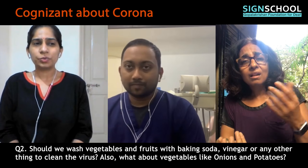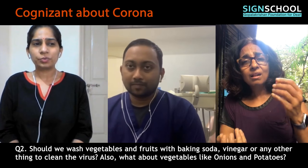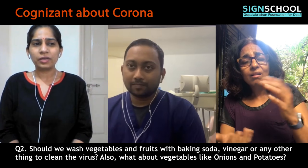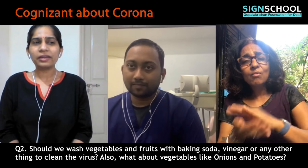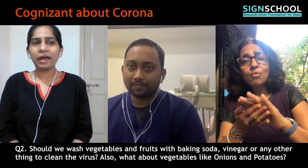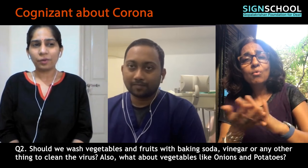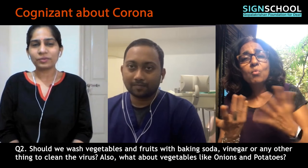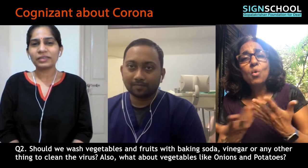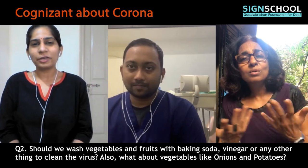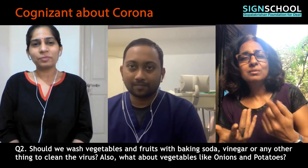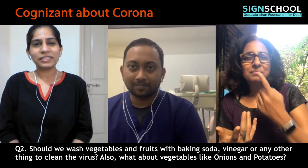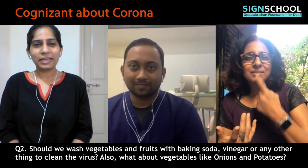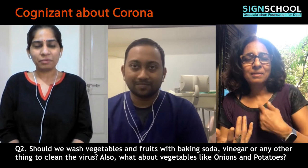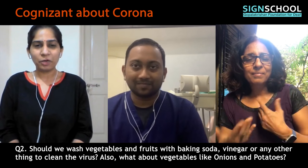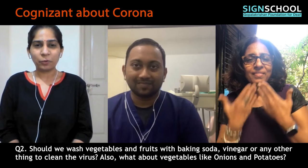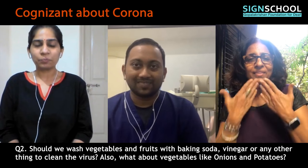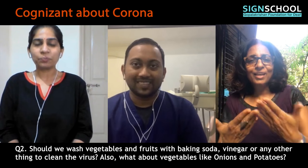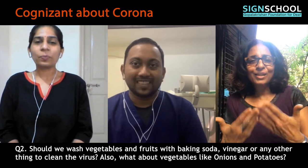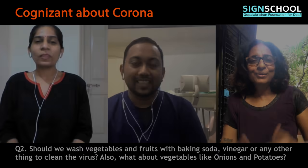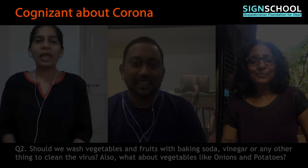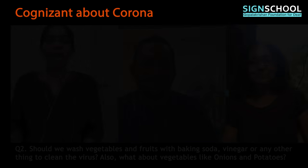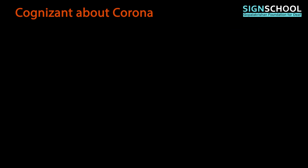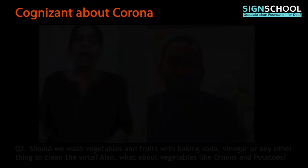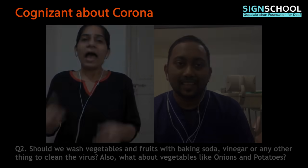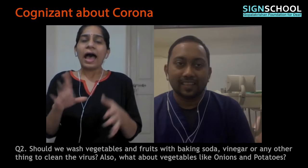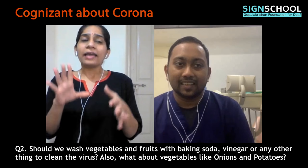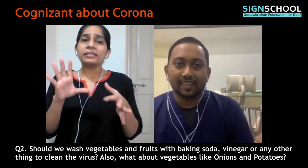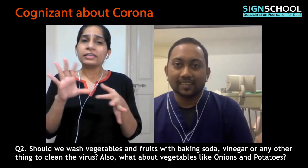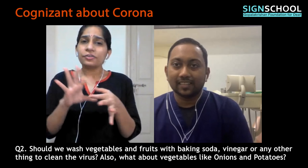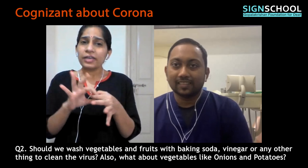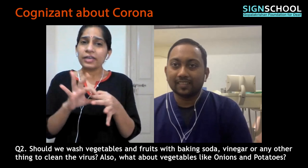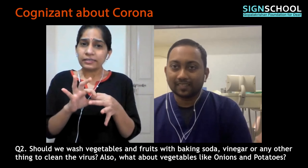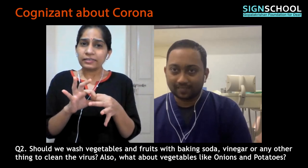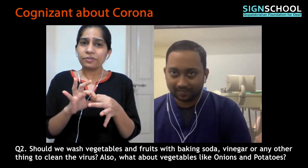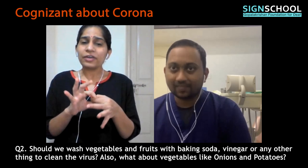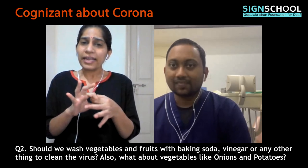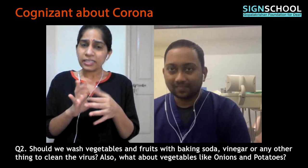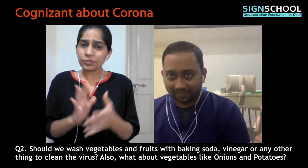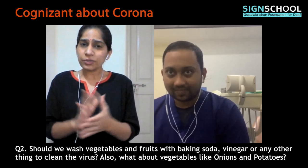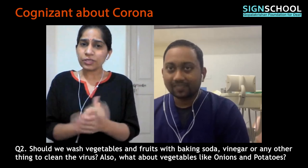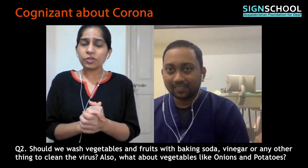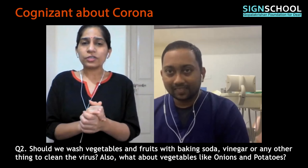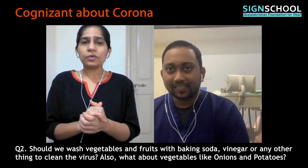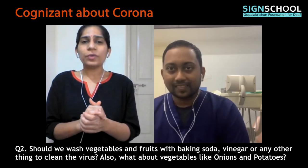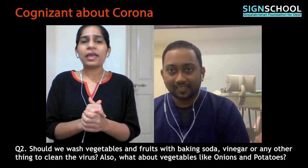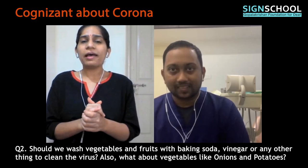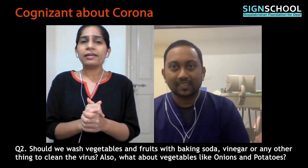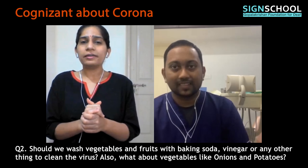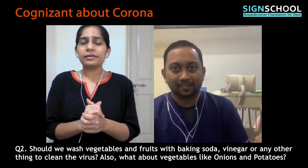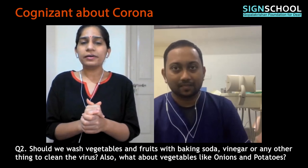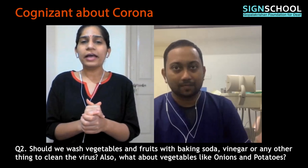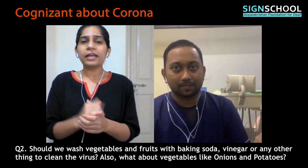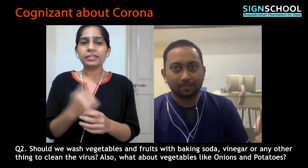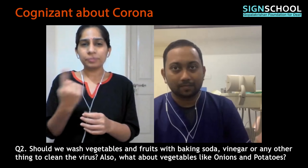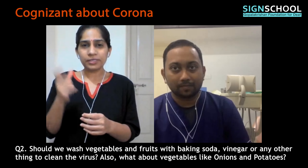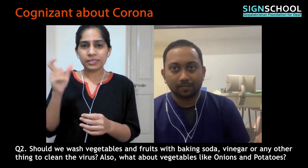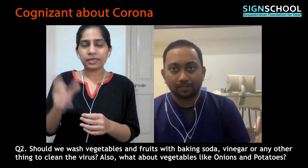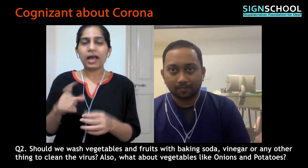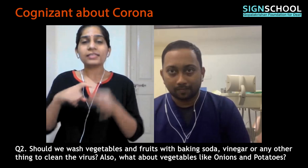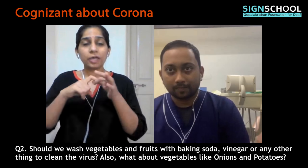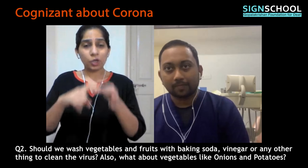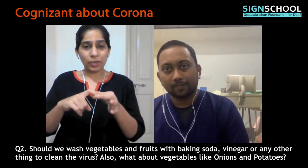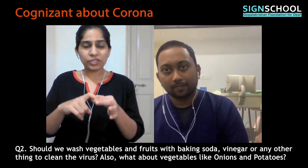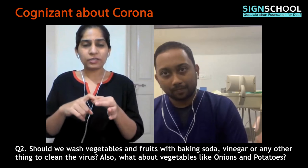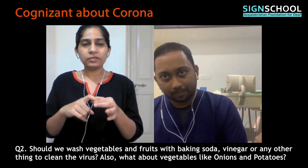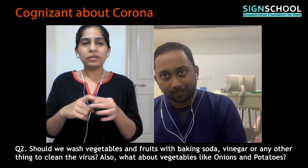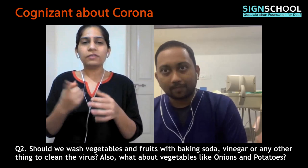need to do now? Can you please let me know? Yes. Related to this, doctor, we had another